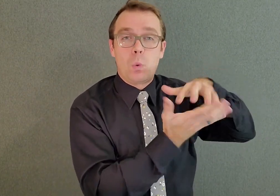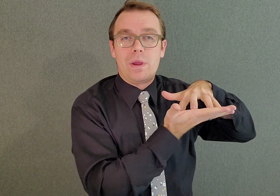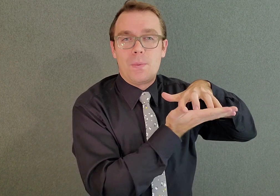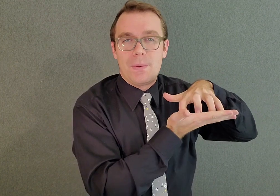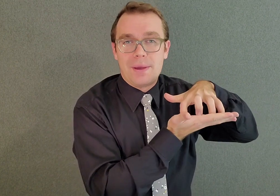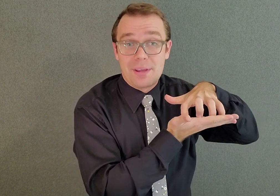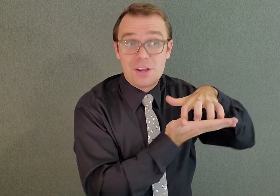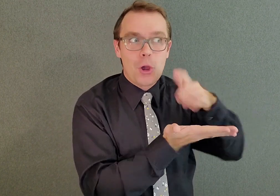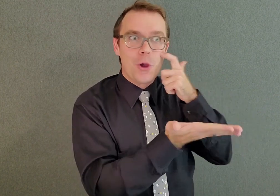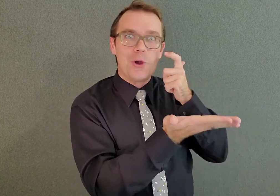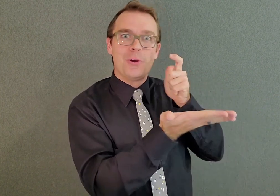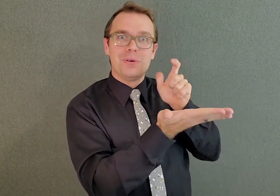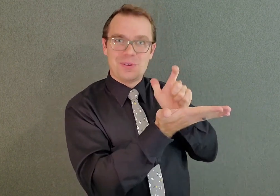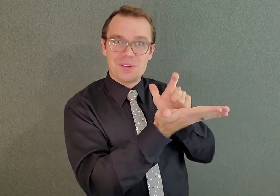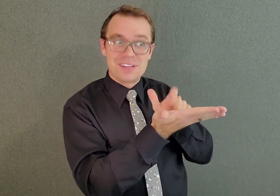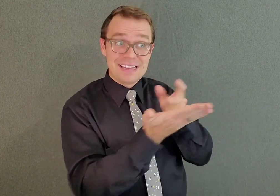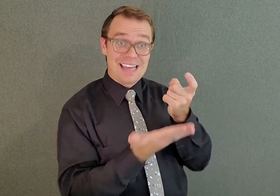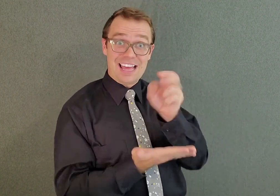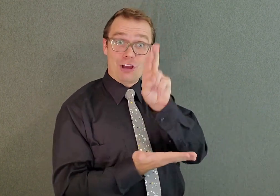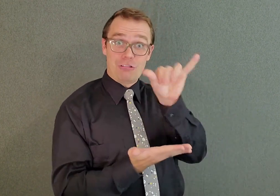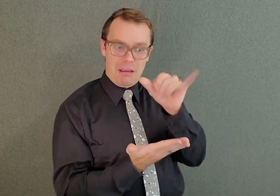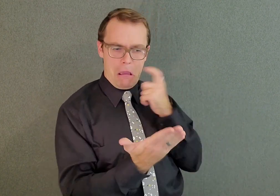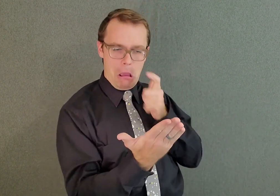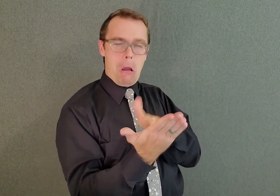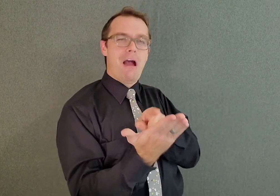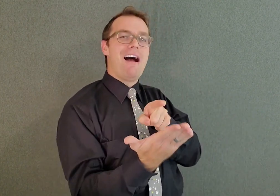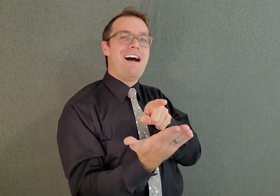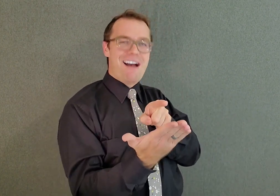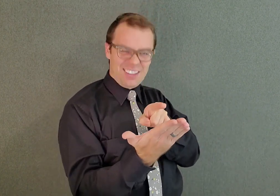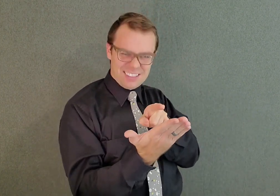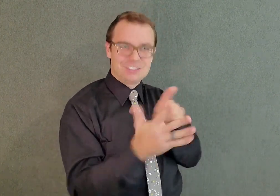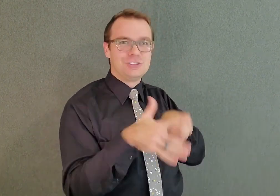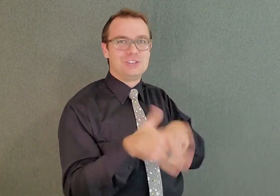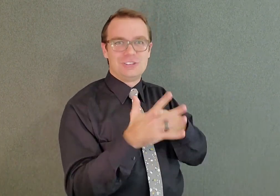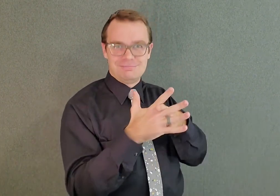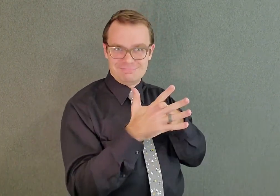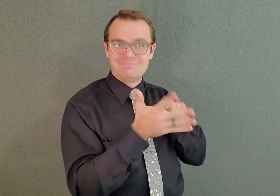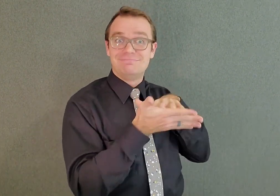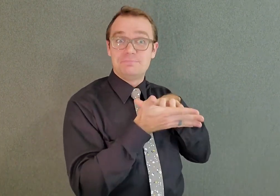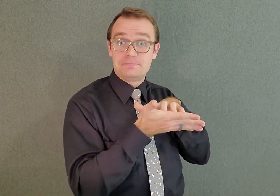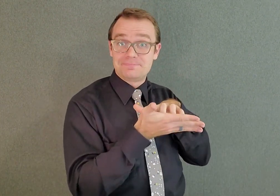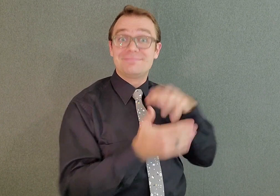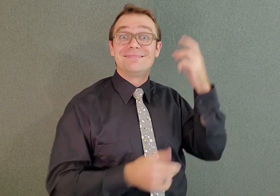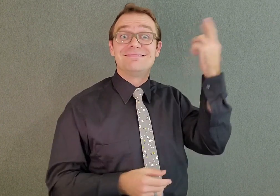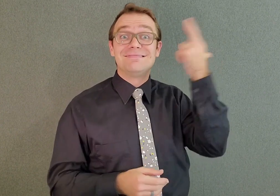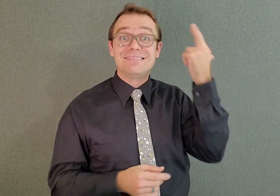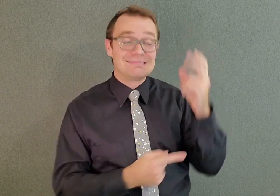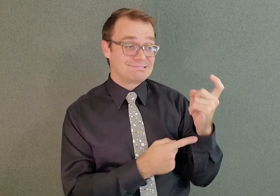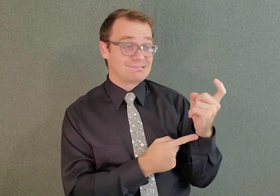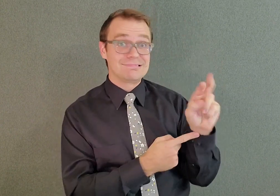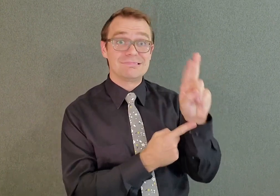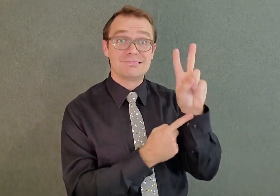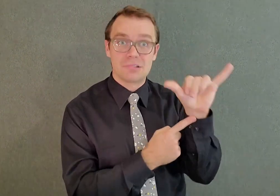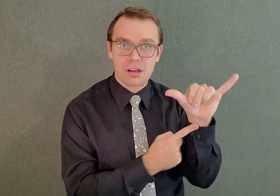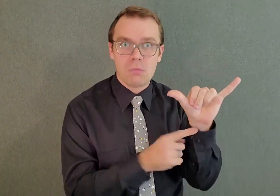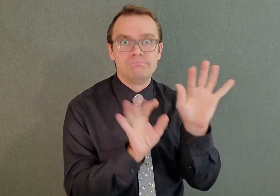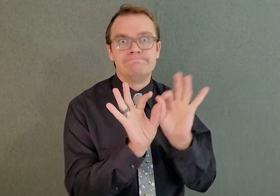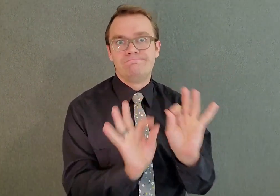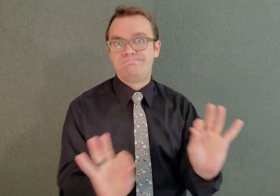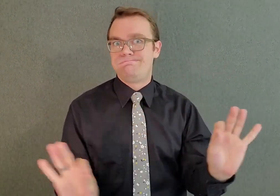breaks down and signs begin to appear on X-ray. It is for this reason that spinal X-rays are